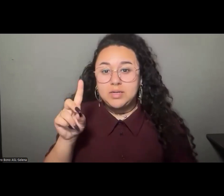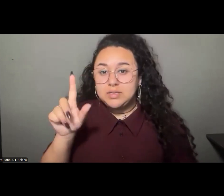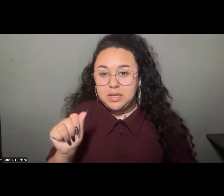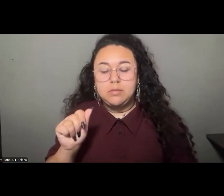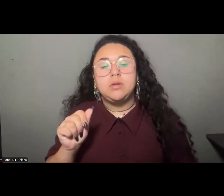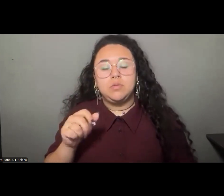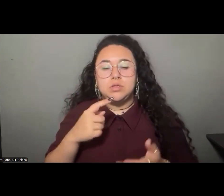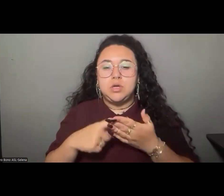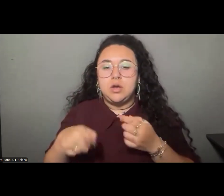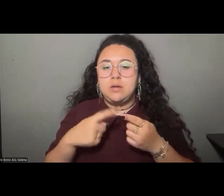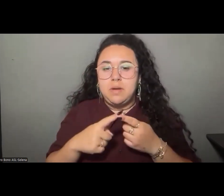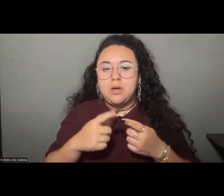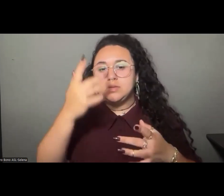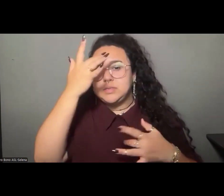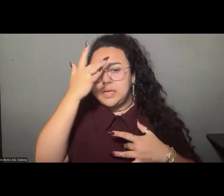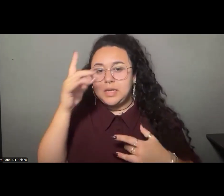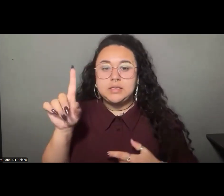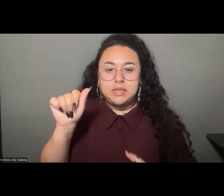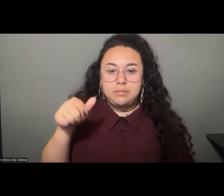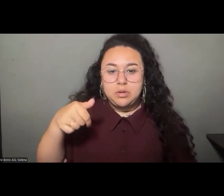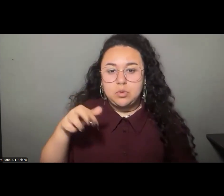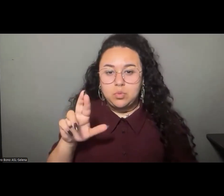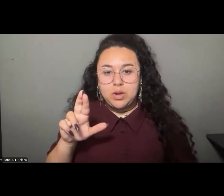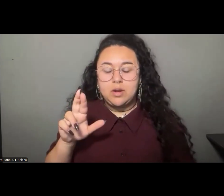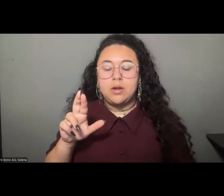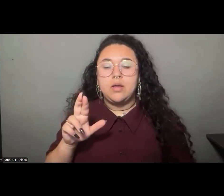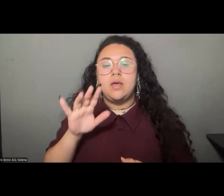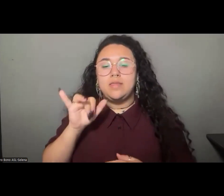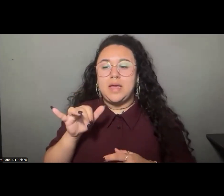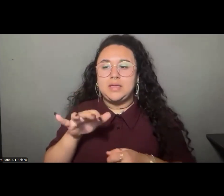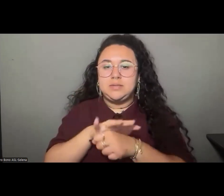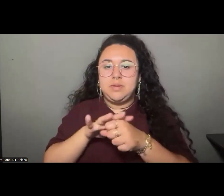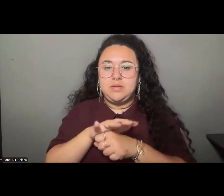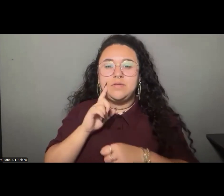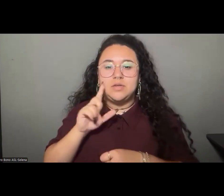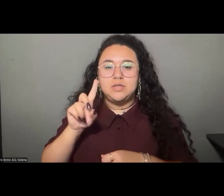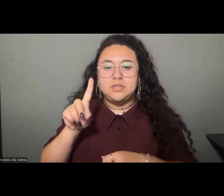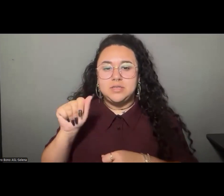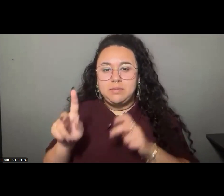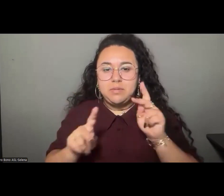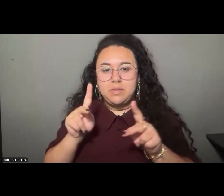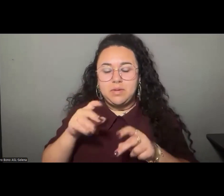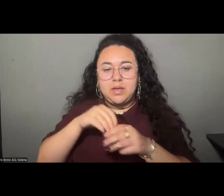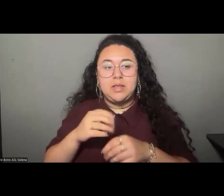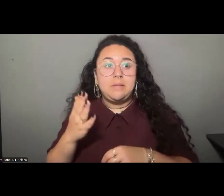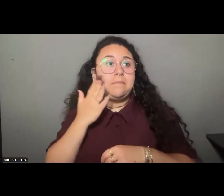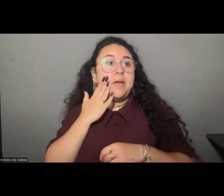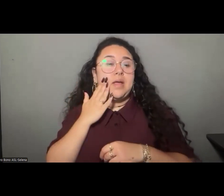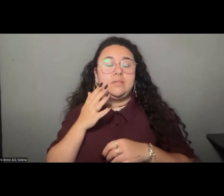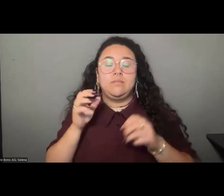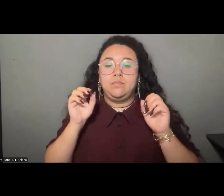for disabled people, mostly in North America, but somewhat all over the world, to be from our beds and be like, whoa, let's